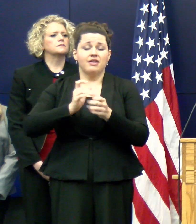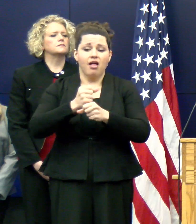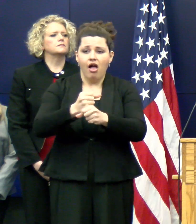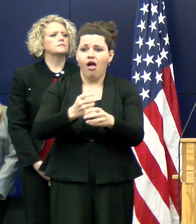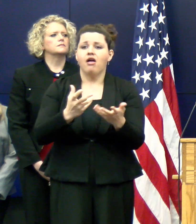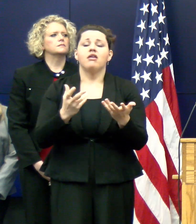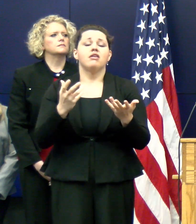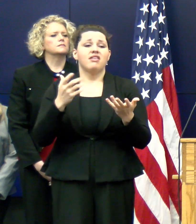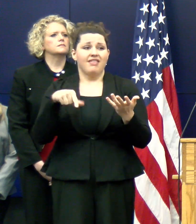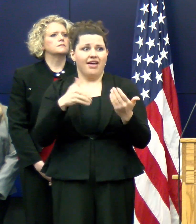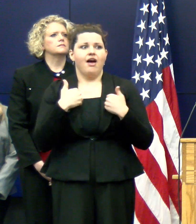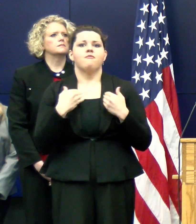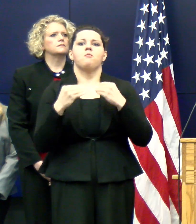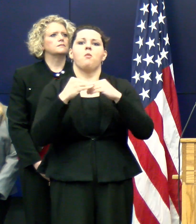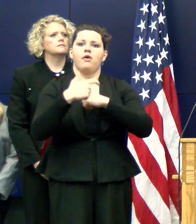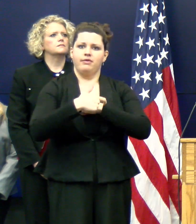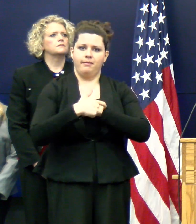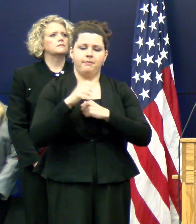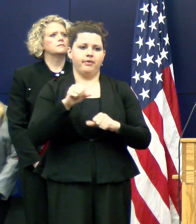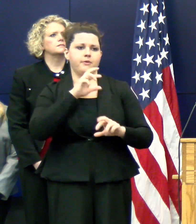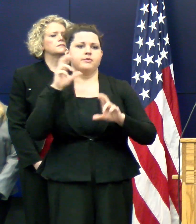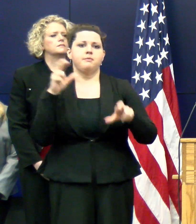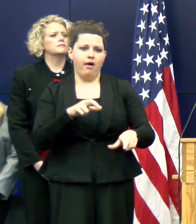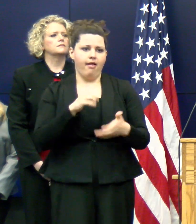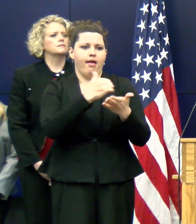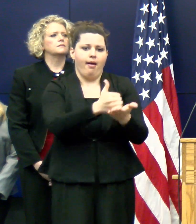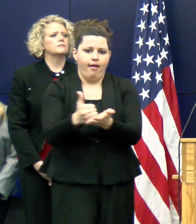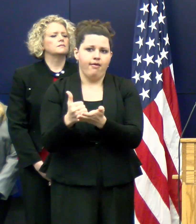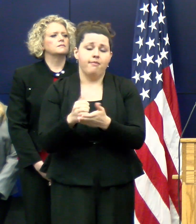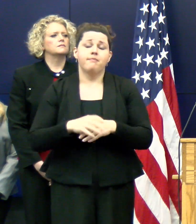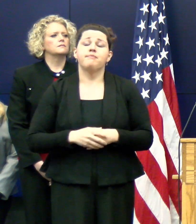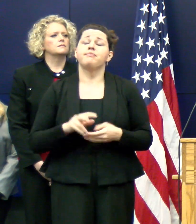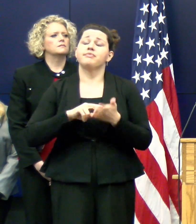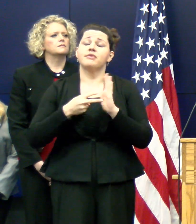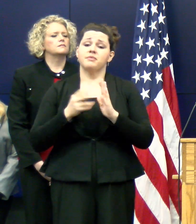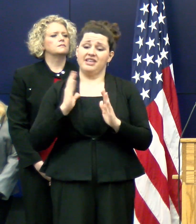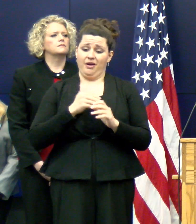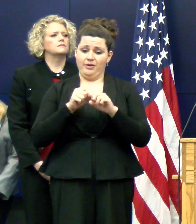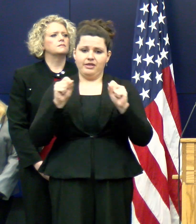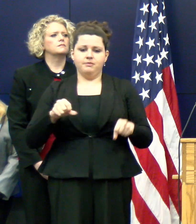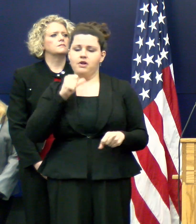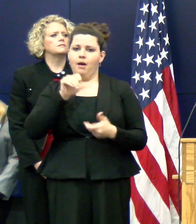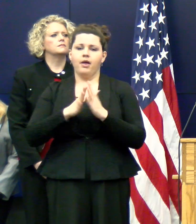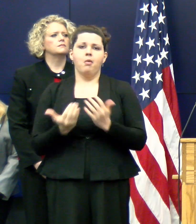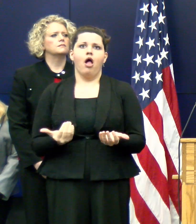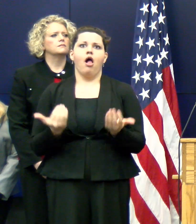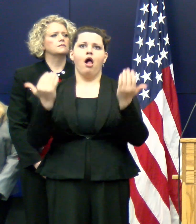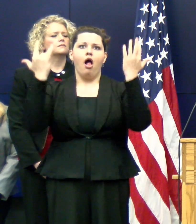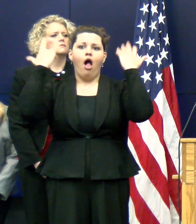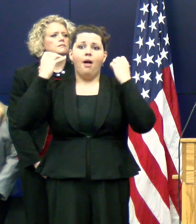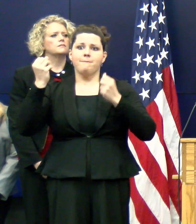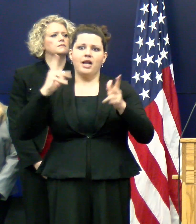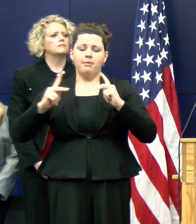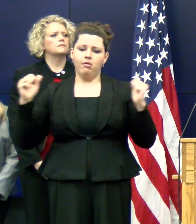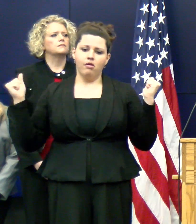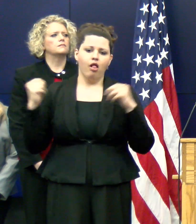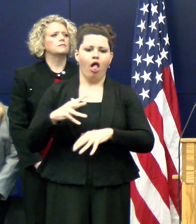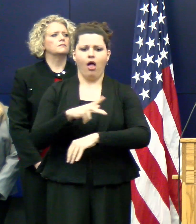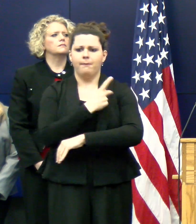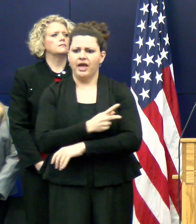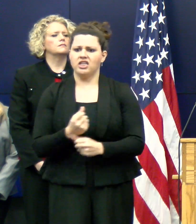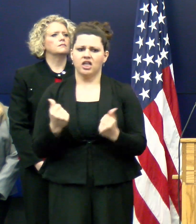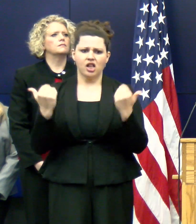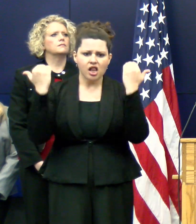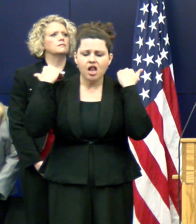little bit more time to help respond. It also helps keep our systems from becoming overwhelmed at once so that we can maintain